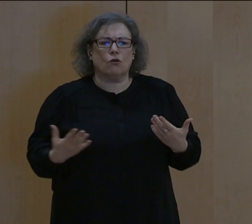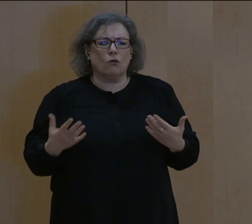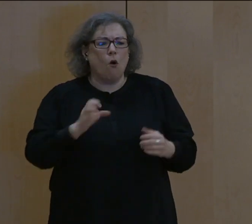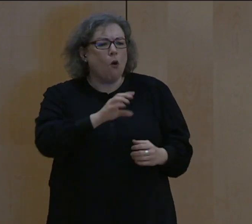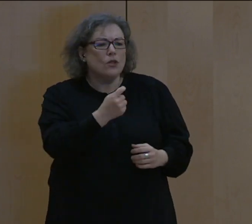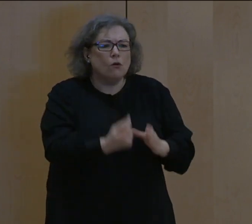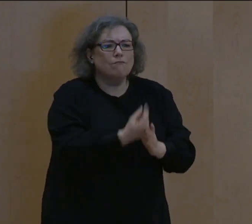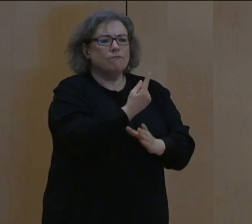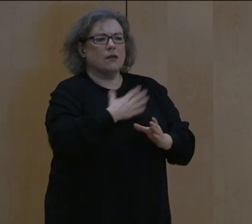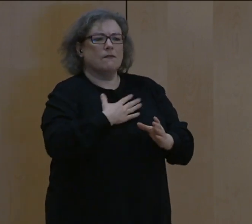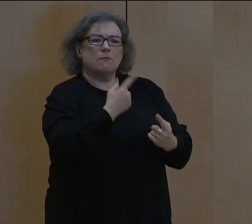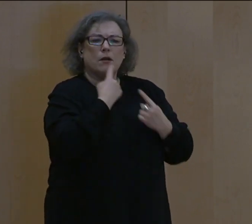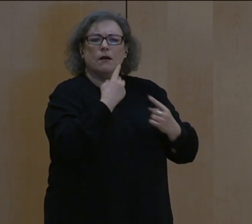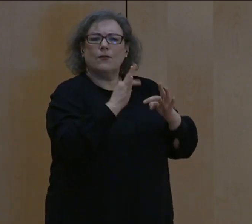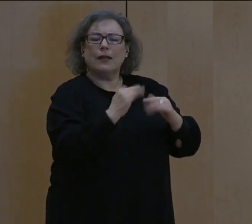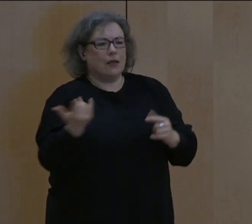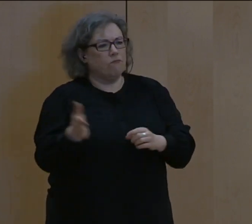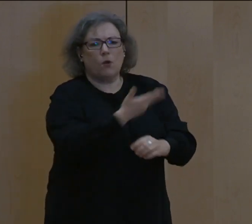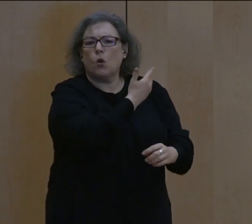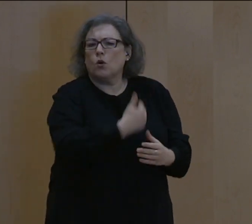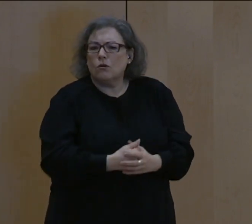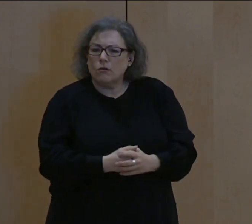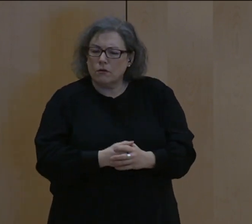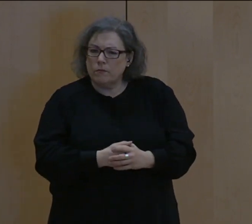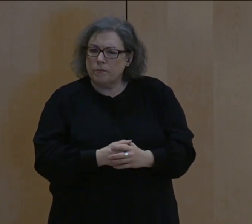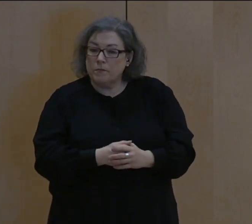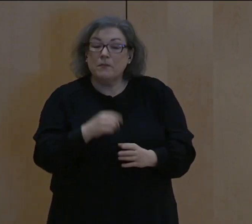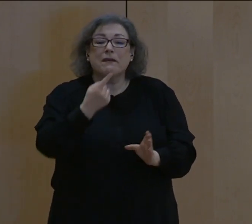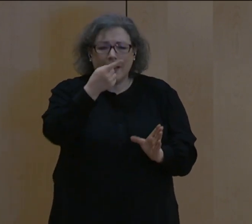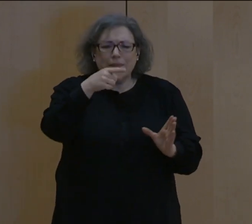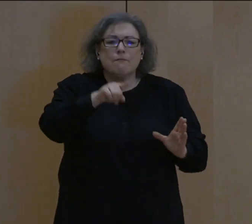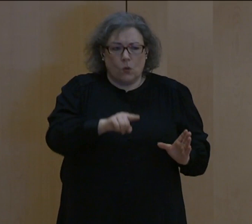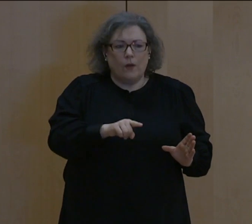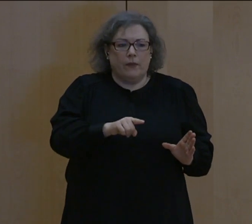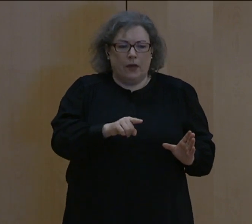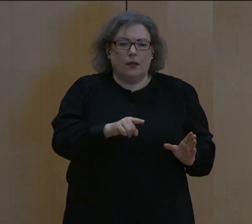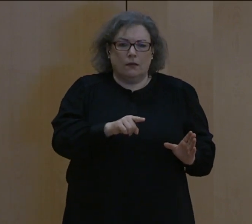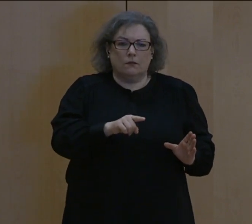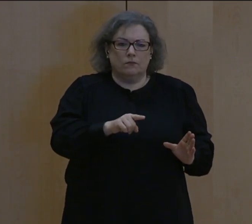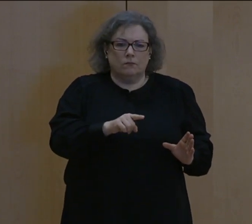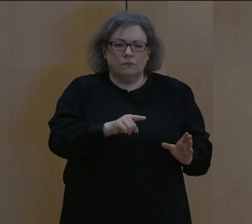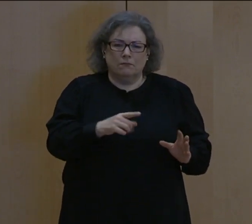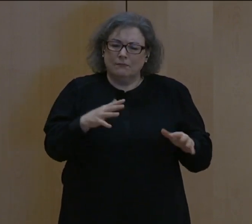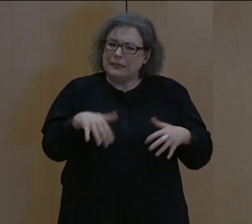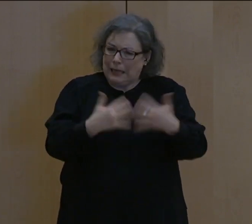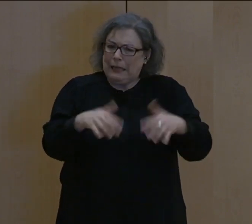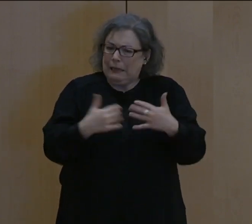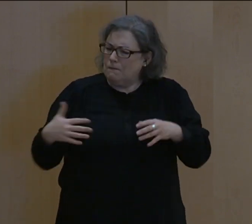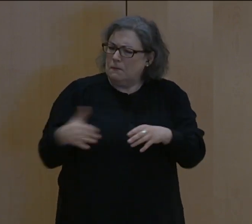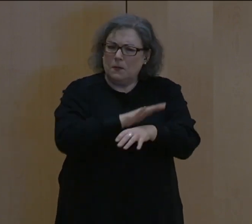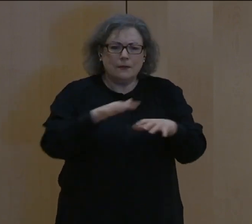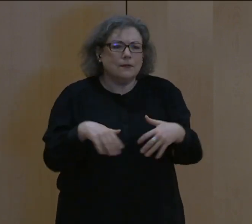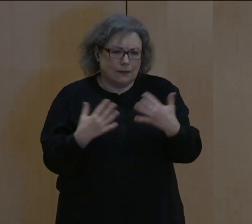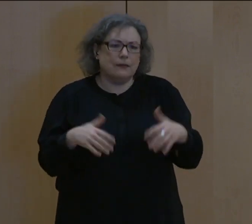diversity, the month of a full-fledged out war, a